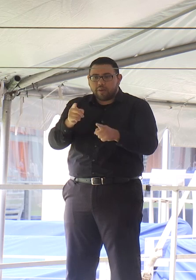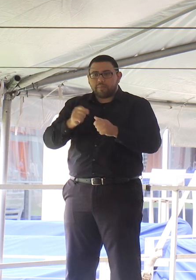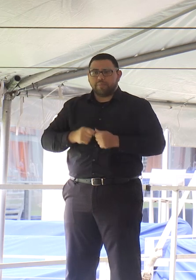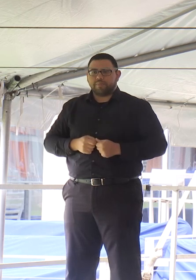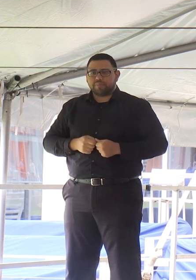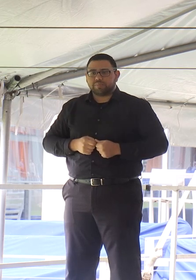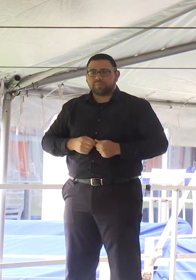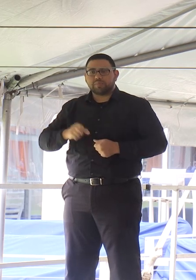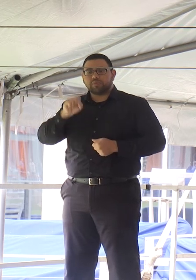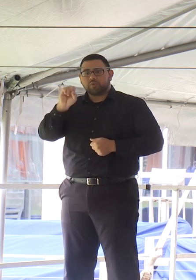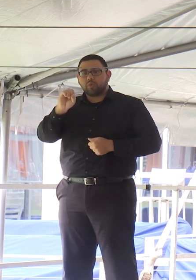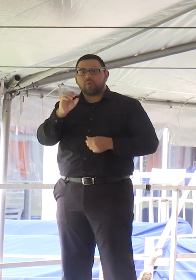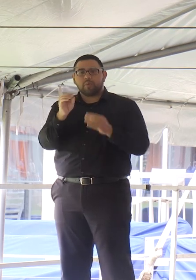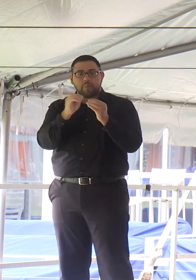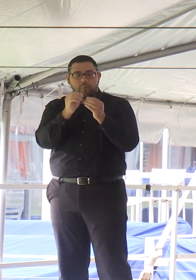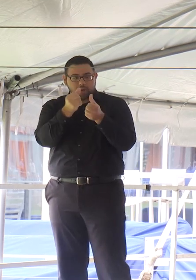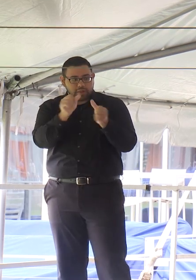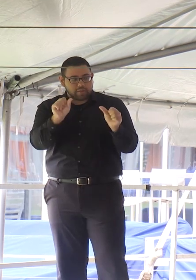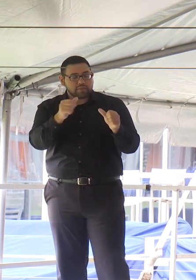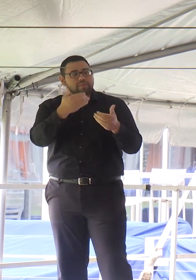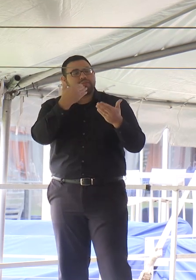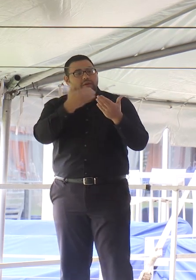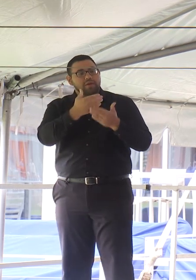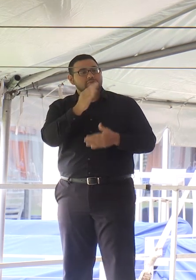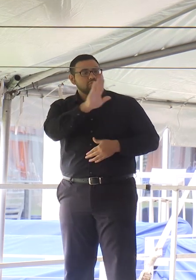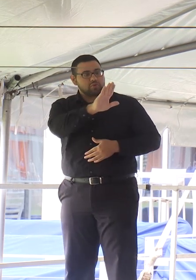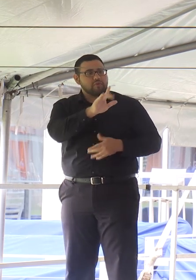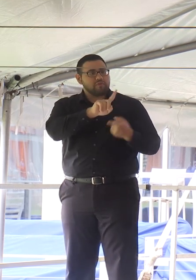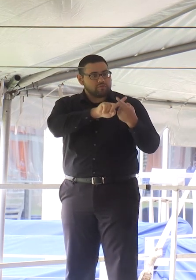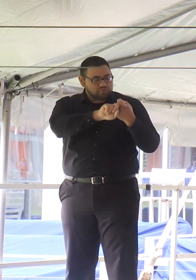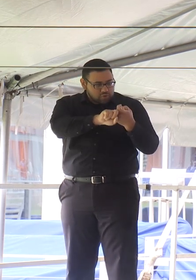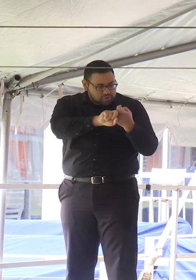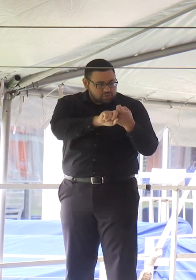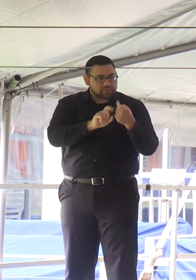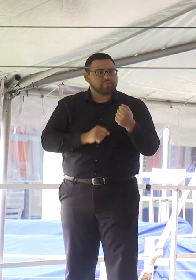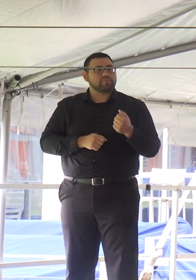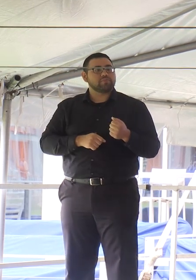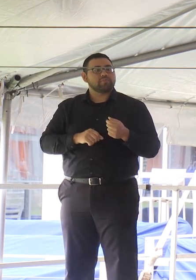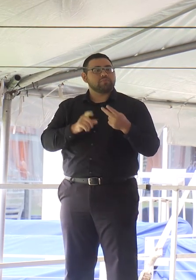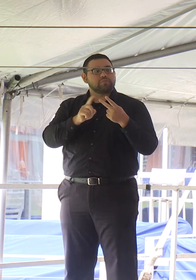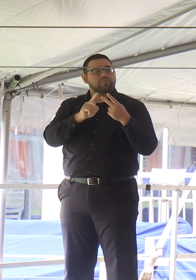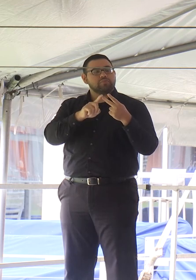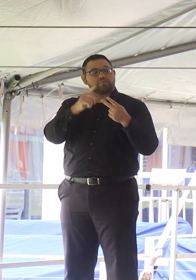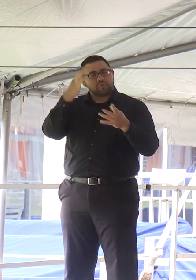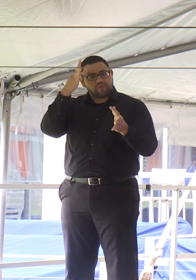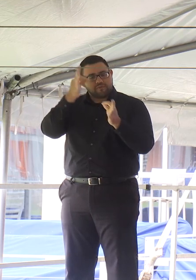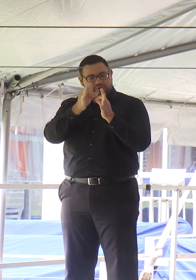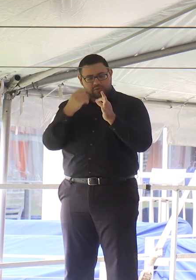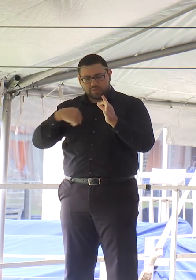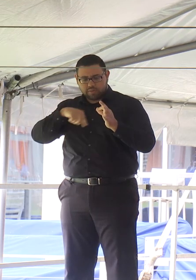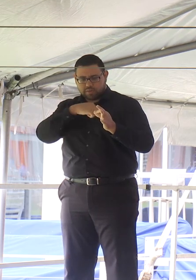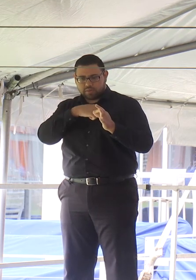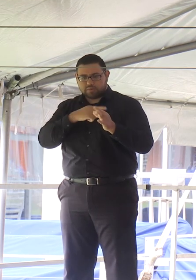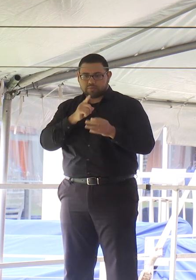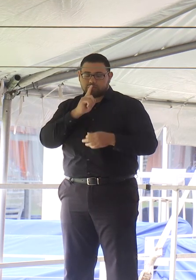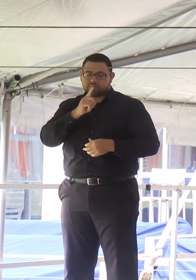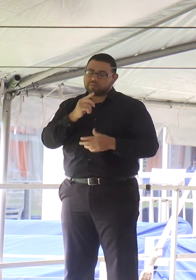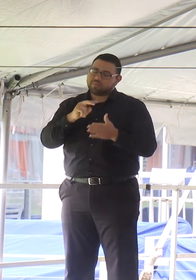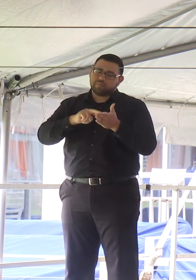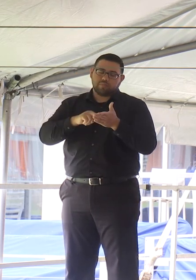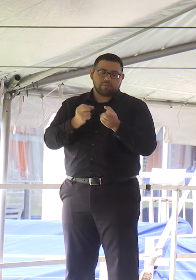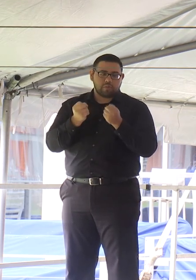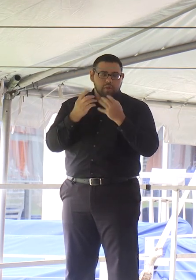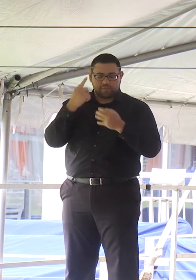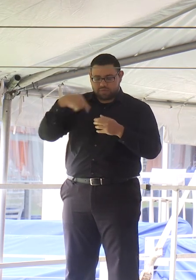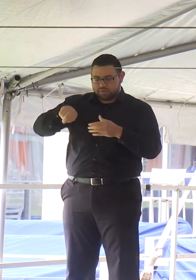So, more than anything, I want to thank you for your friendship and for your faith in us. It's meant so much to